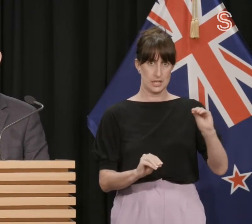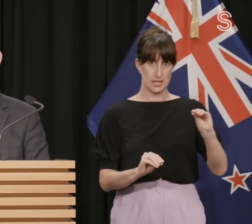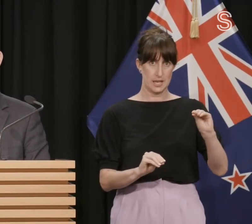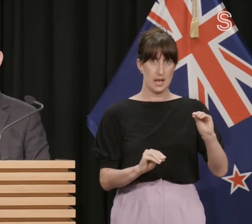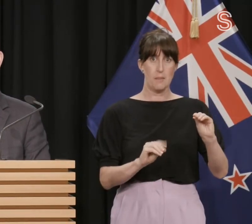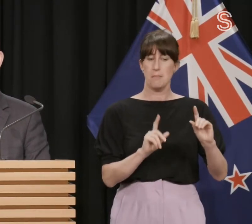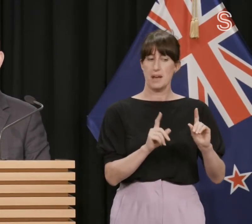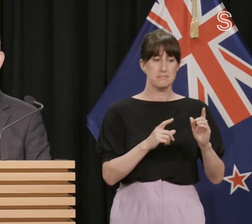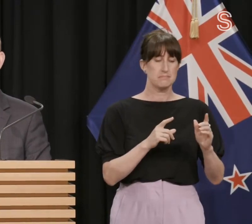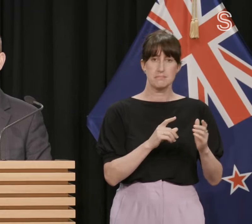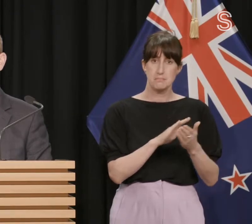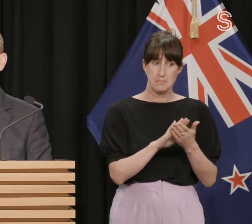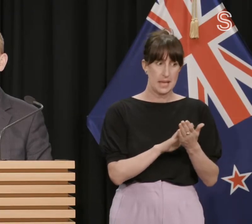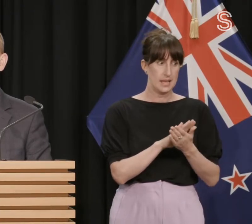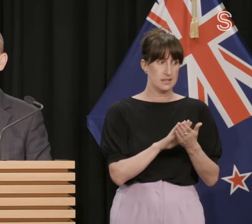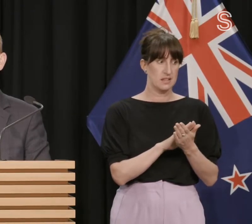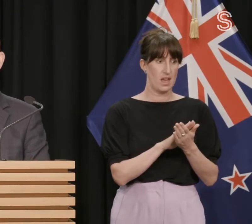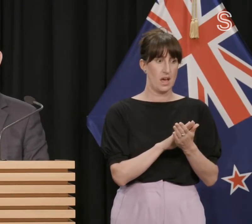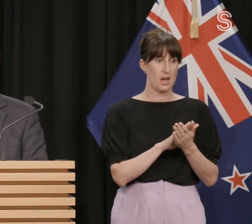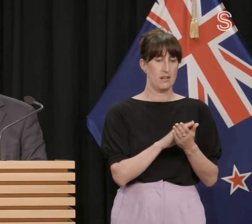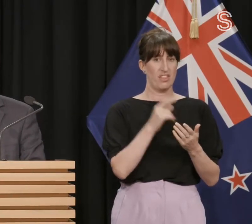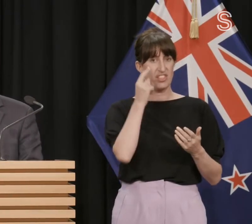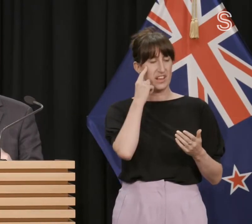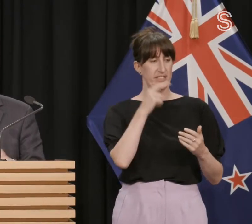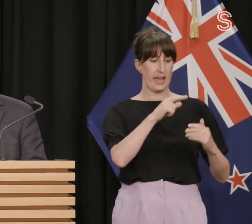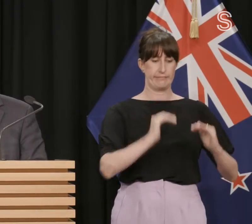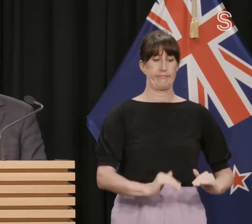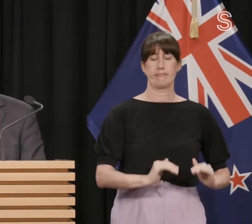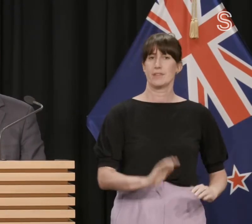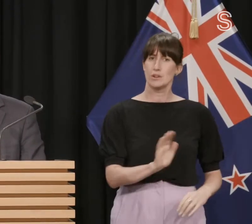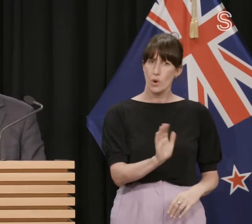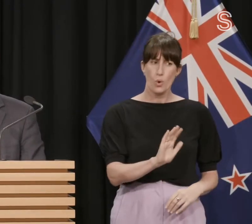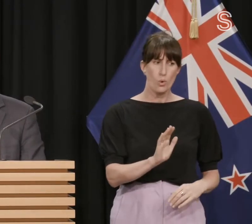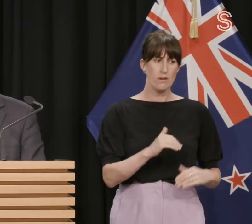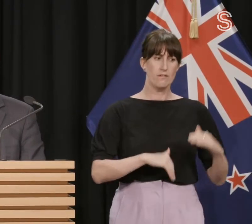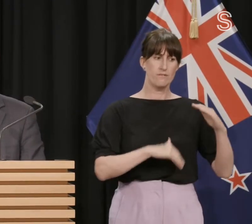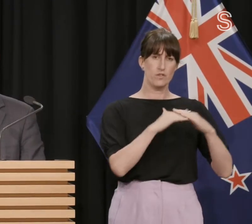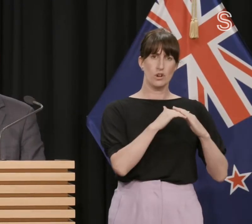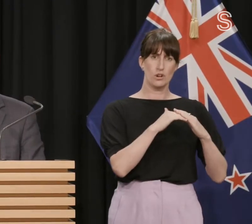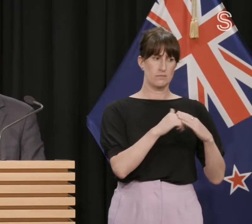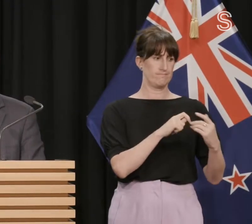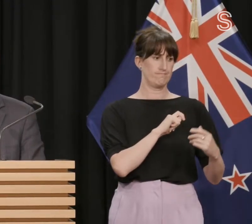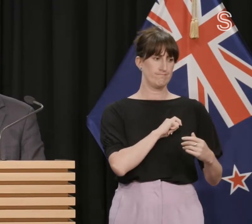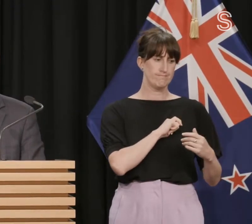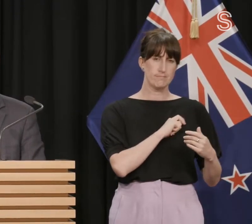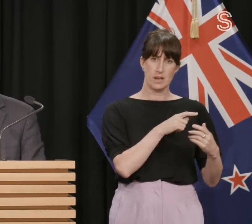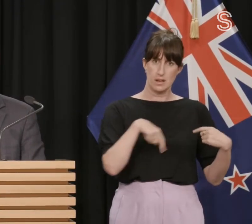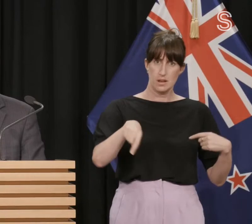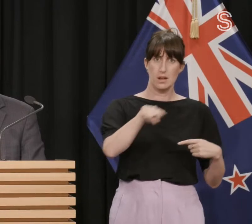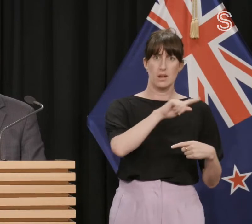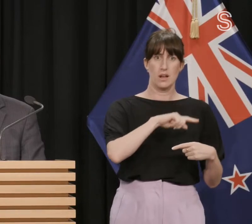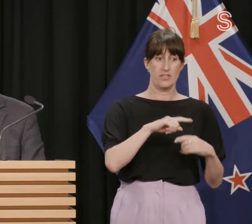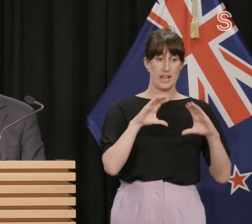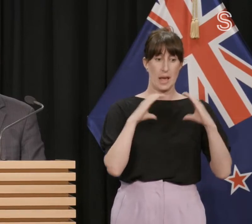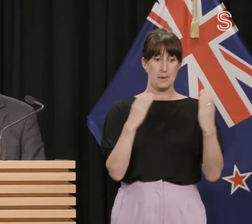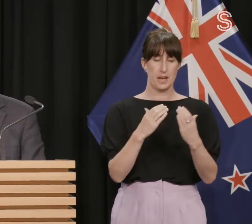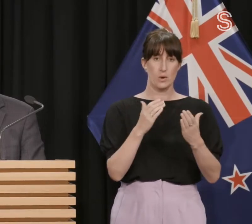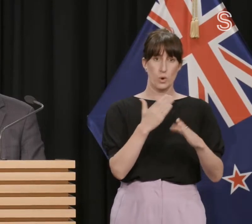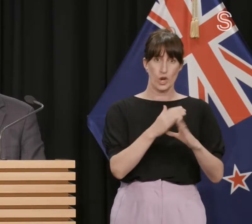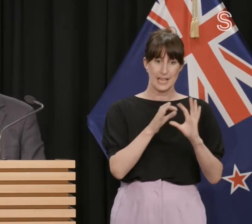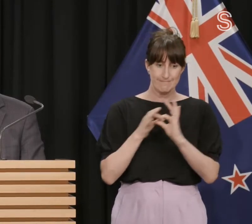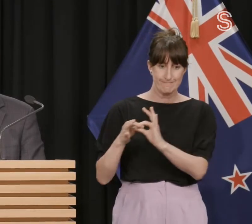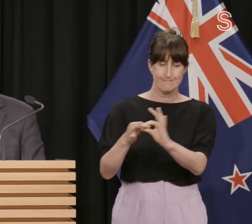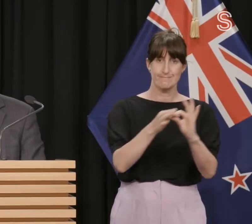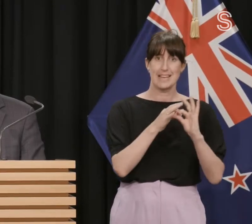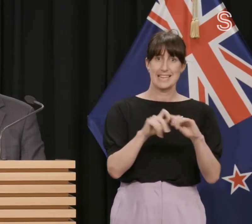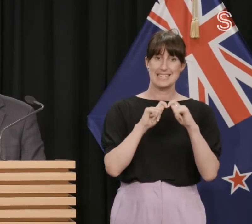have full confidence in all of them. At the end of the day, the Cabinet works as a cohesive team, and I'm absolutely confident that Penny Henare